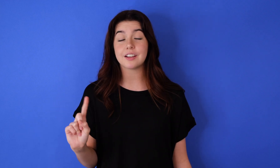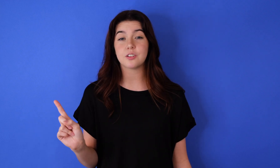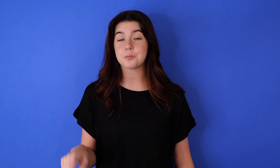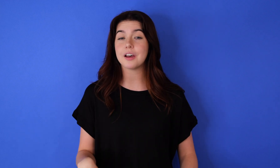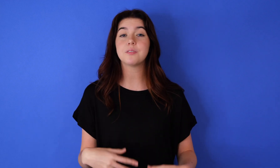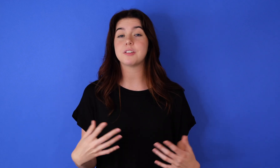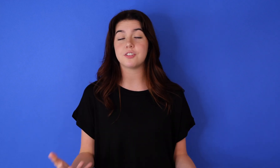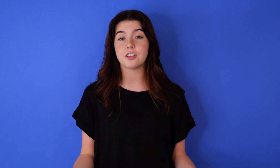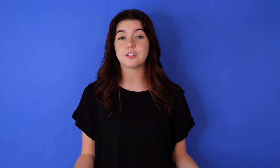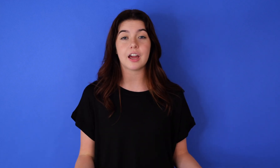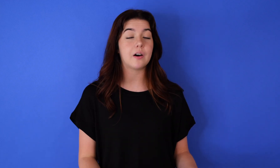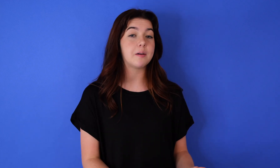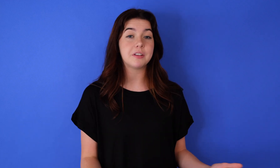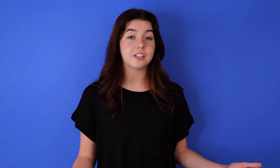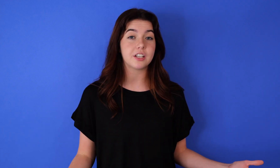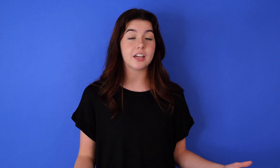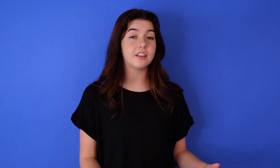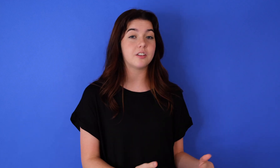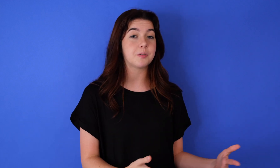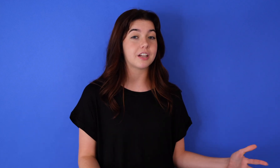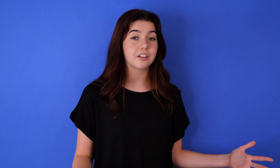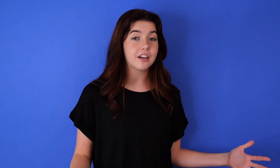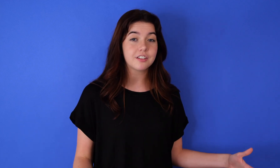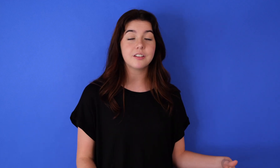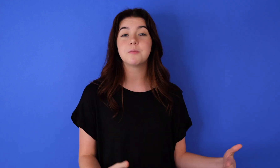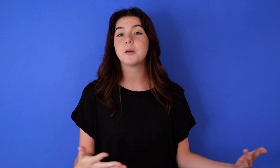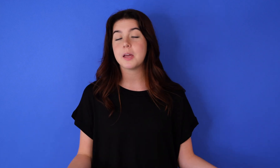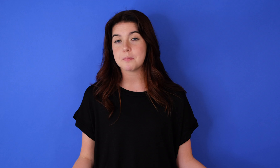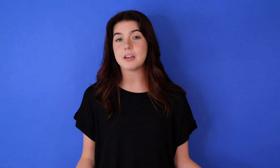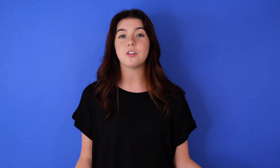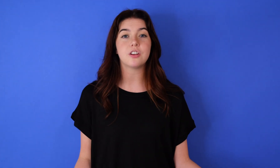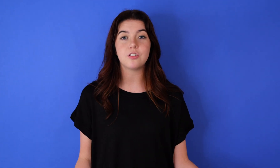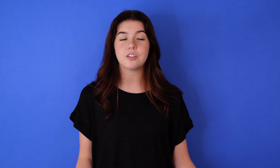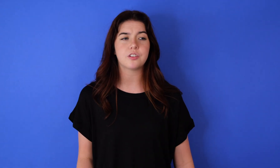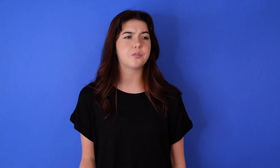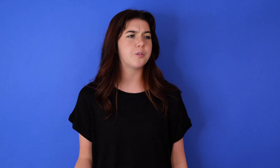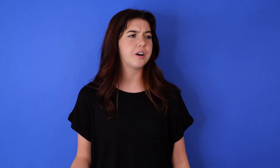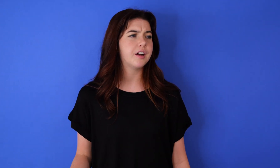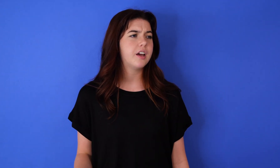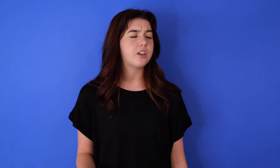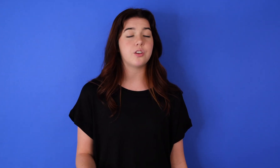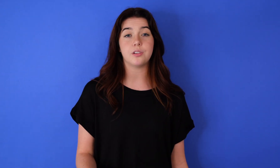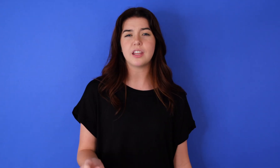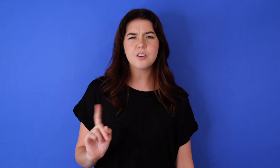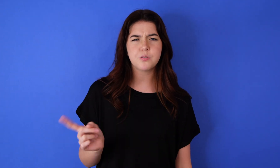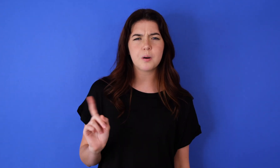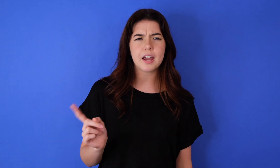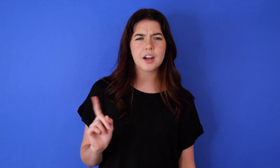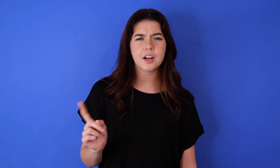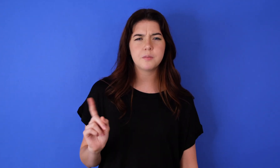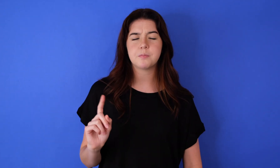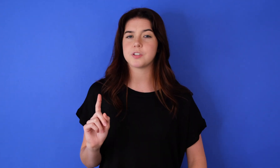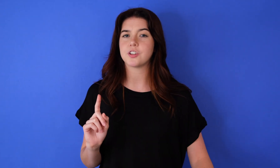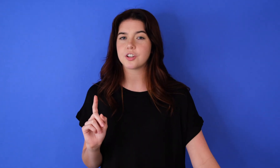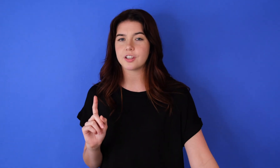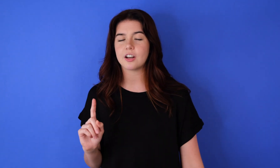as well. This is just how I'm teaching it in this particular lesson. But you can use this for you live where, which you'll learn later